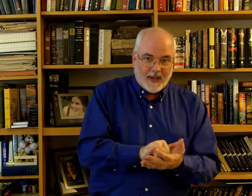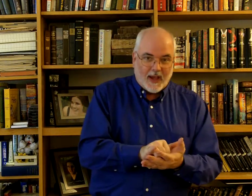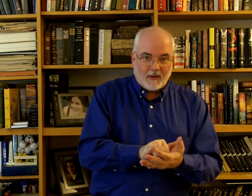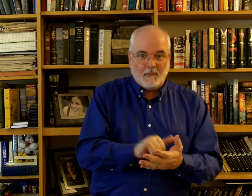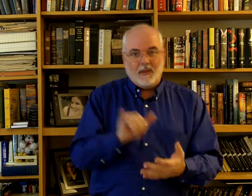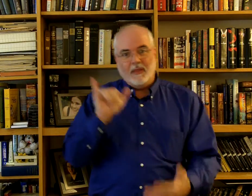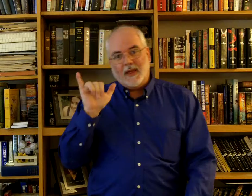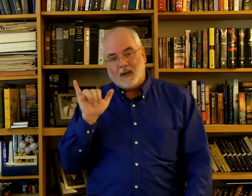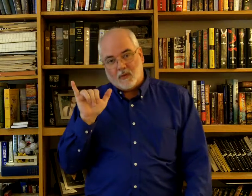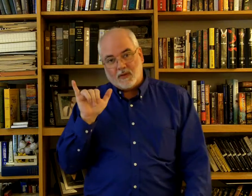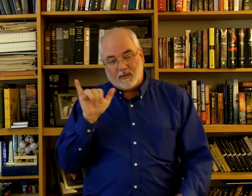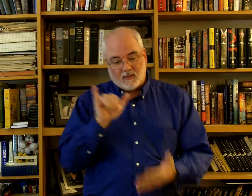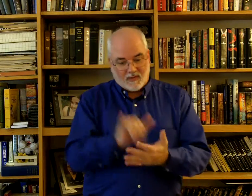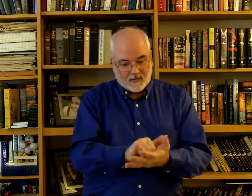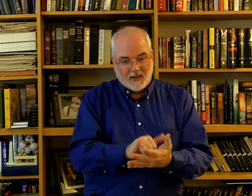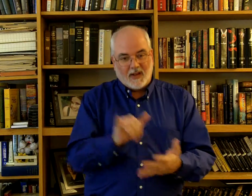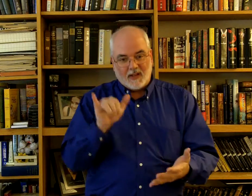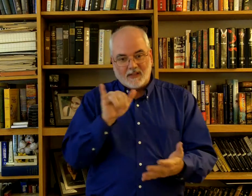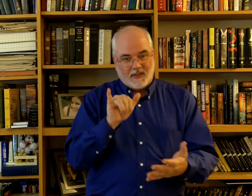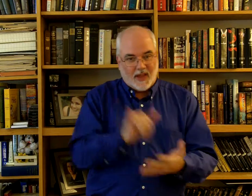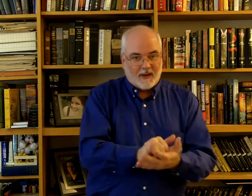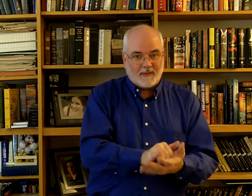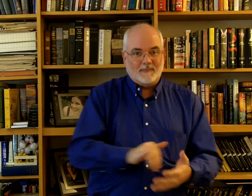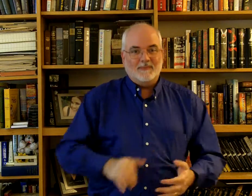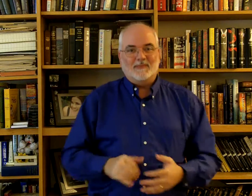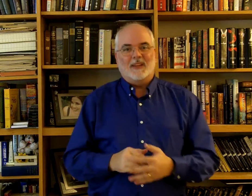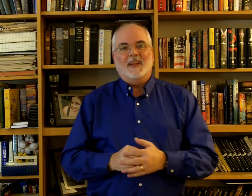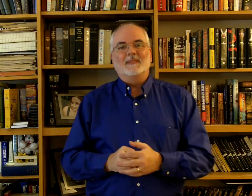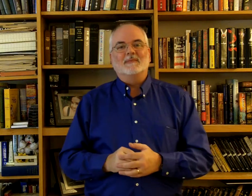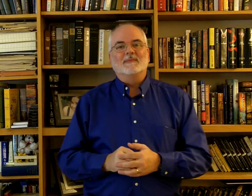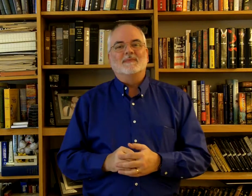that, but that is that. Okay?